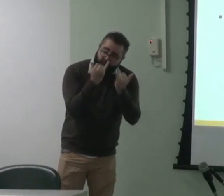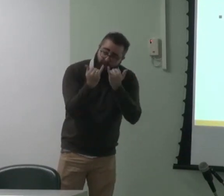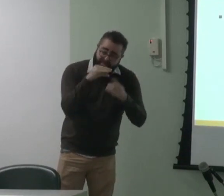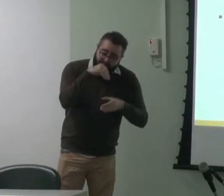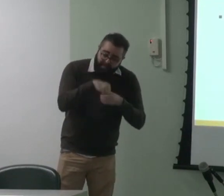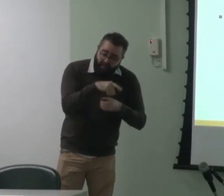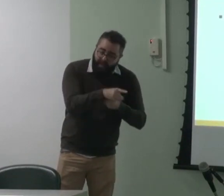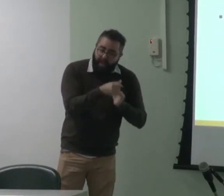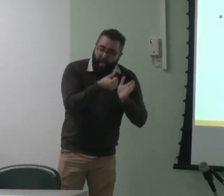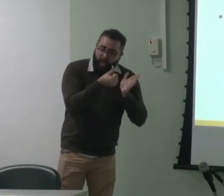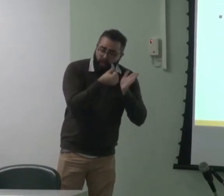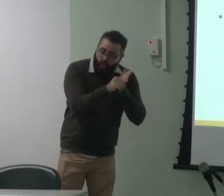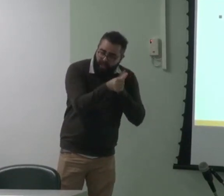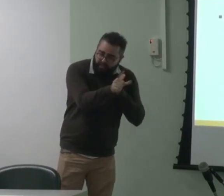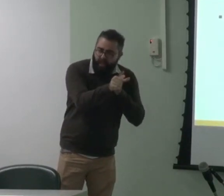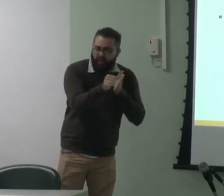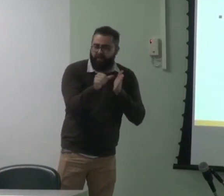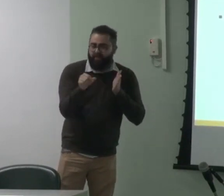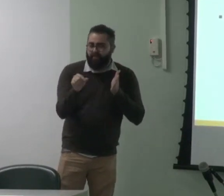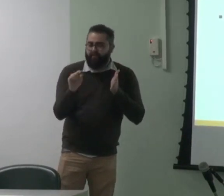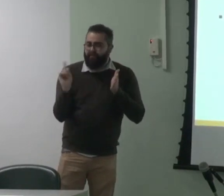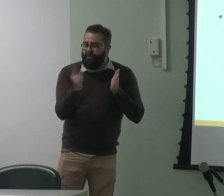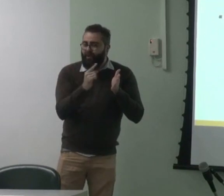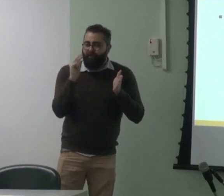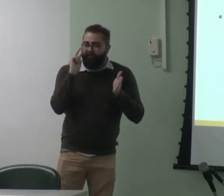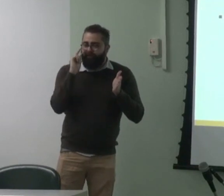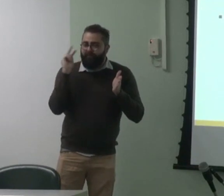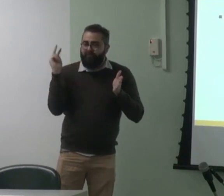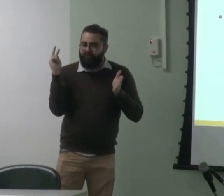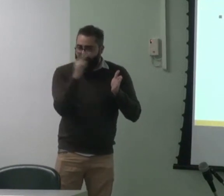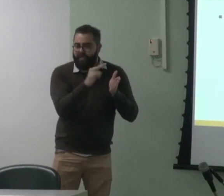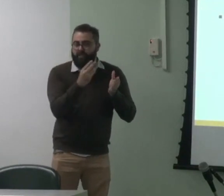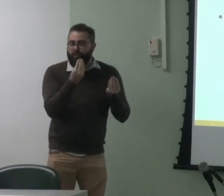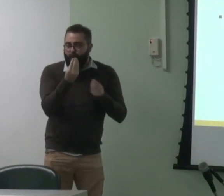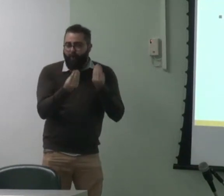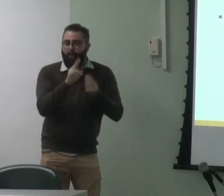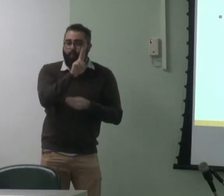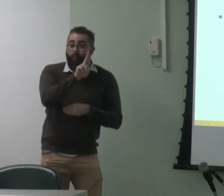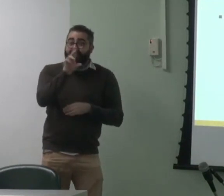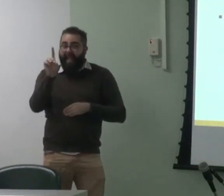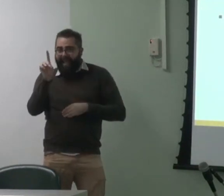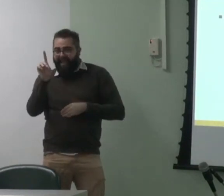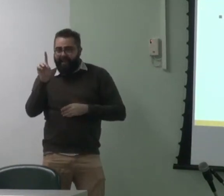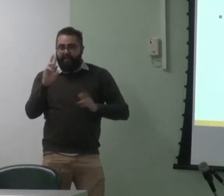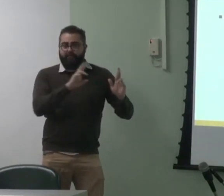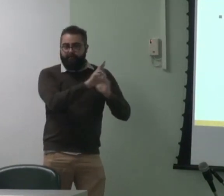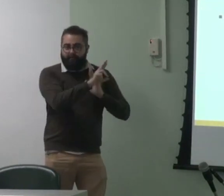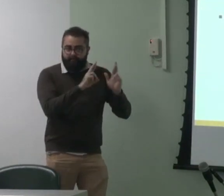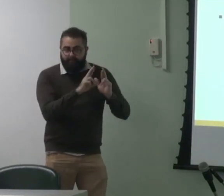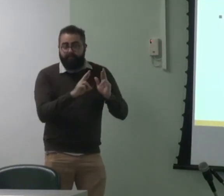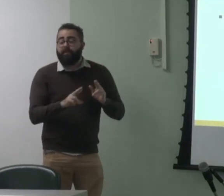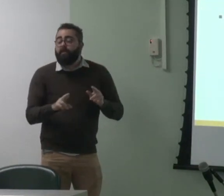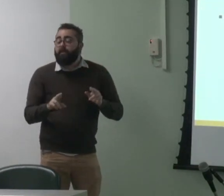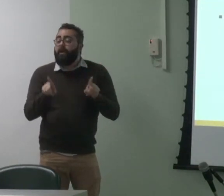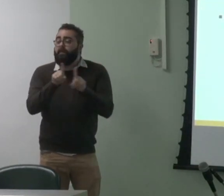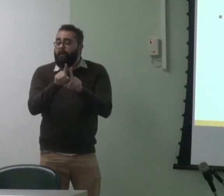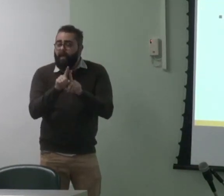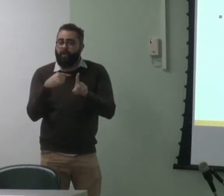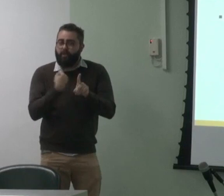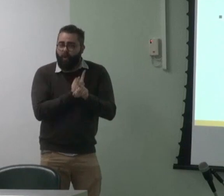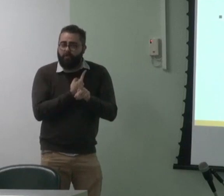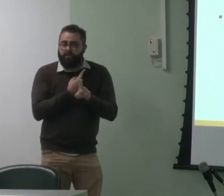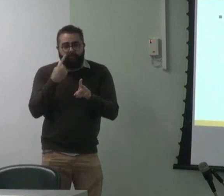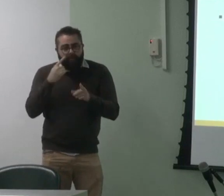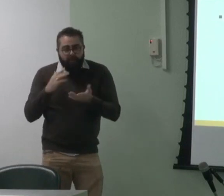annotation, as we've seen in Universal Dependencies. And there are also efforts in interconnecting resources